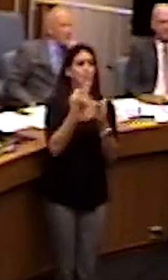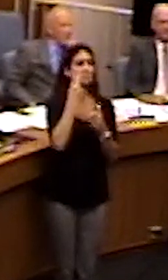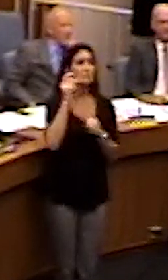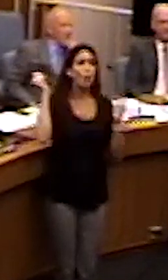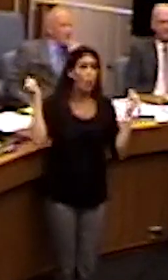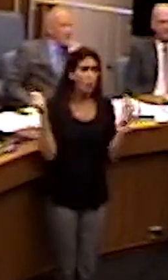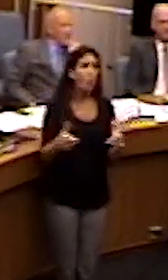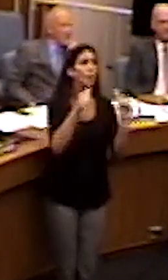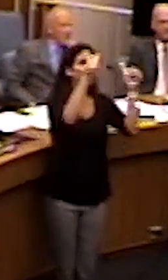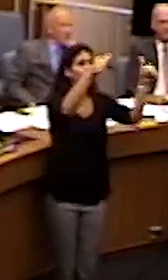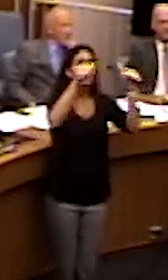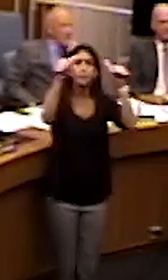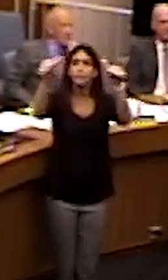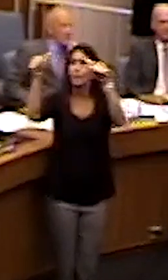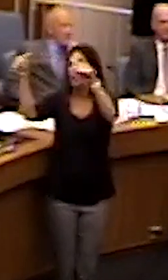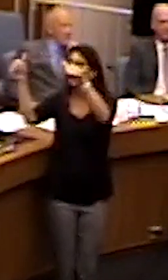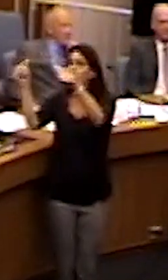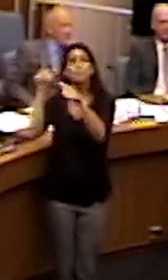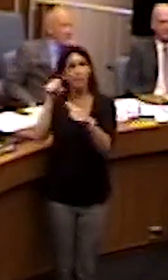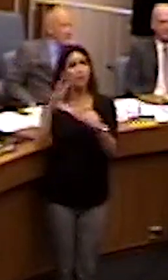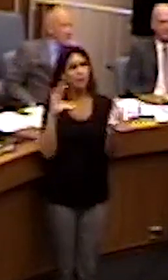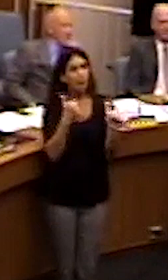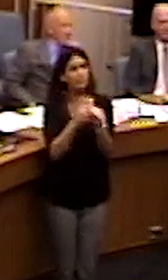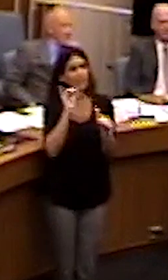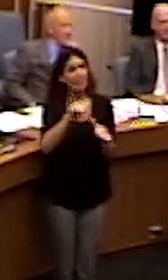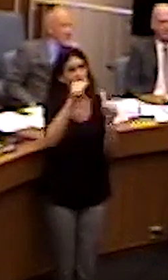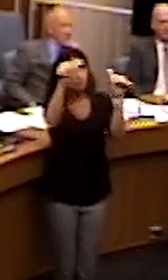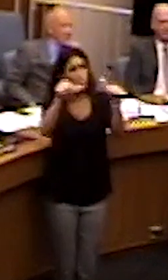to your township, because they could have been updated too.